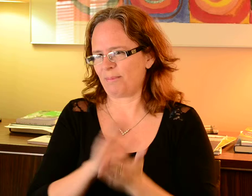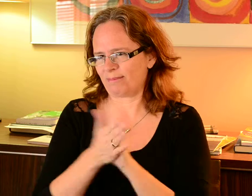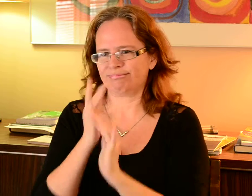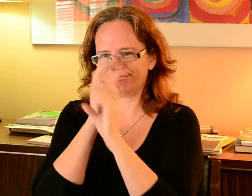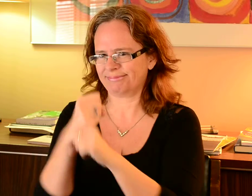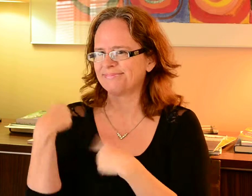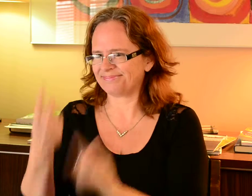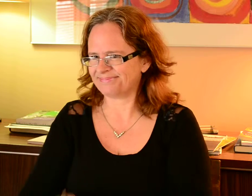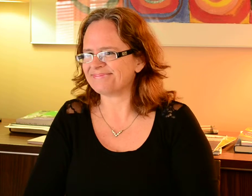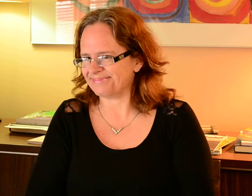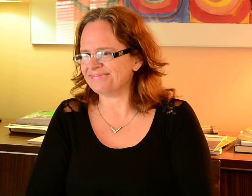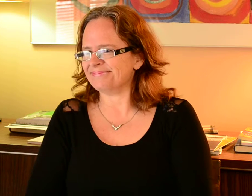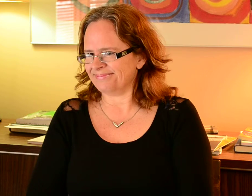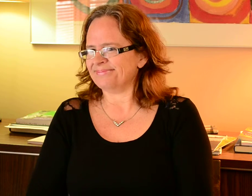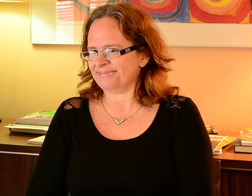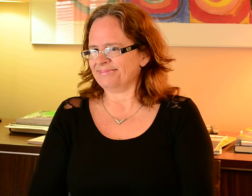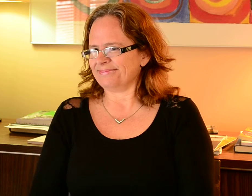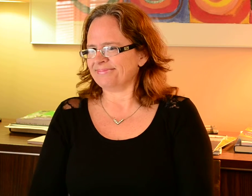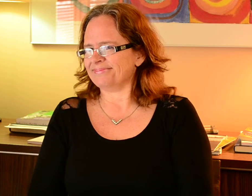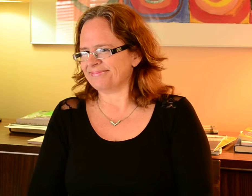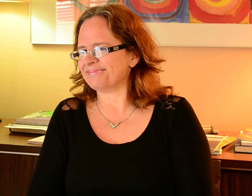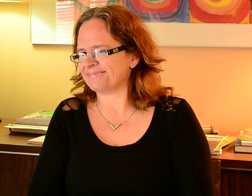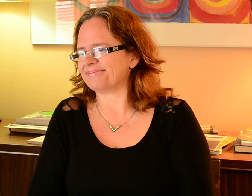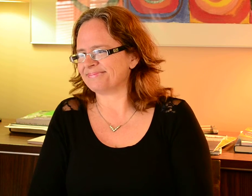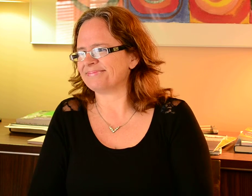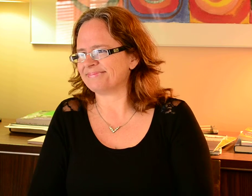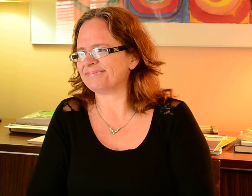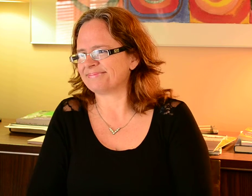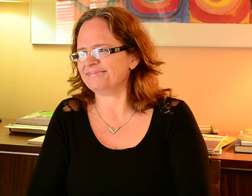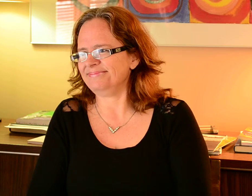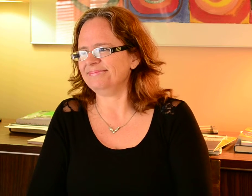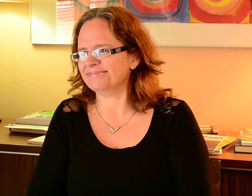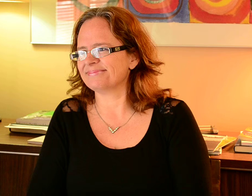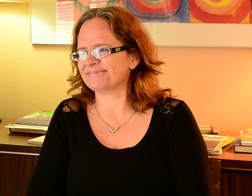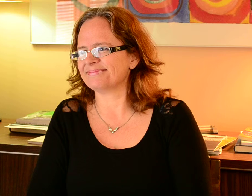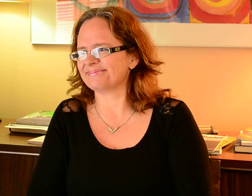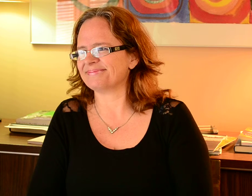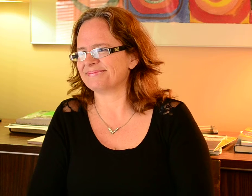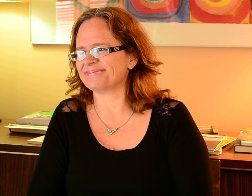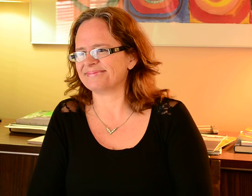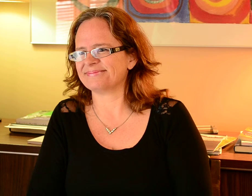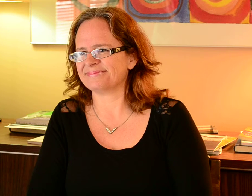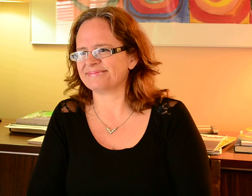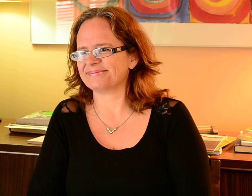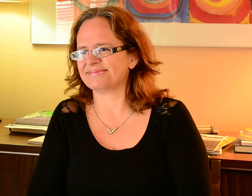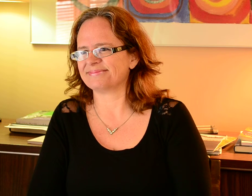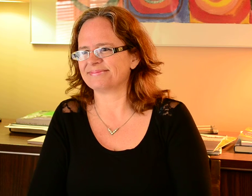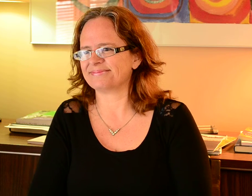deaf interpreter based on that ESL experience. And how long have you been a deaf interpreter, Wanda?